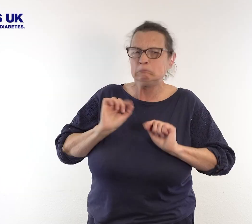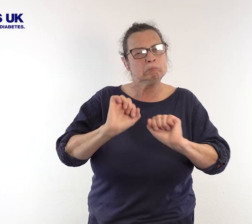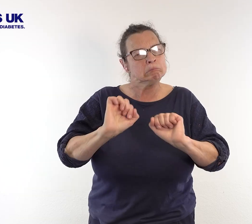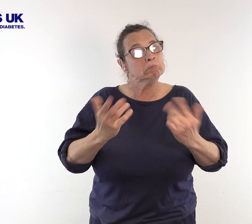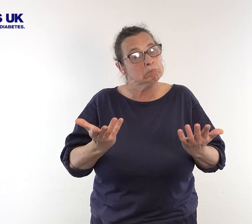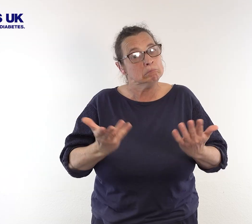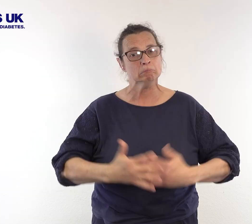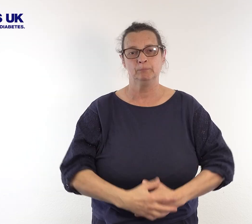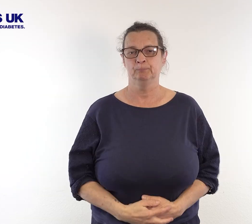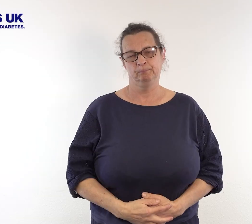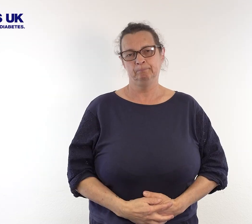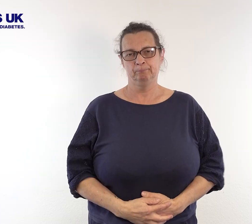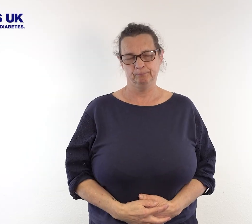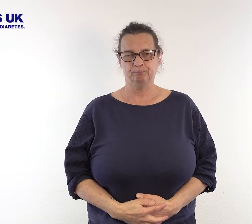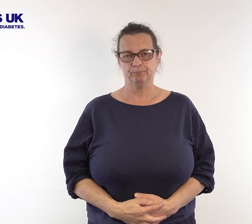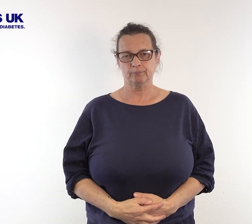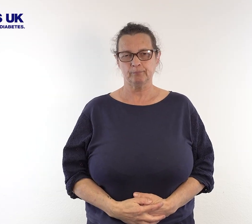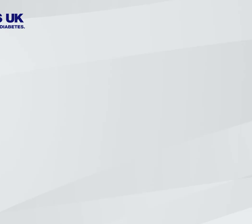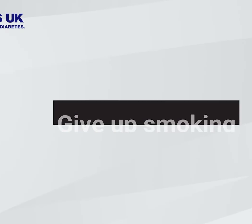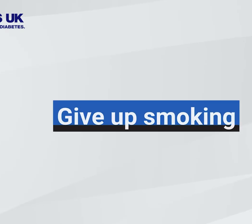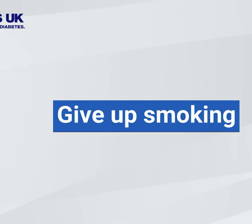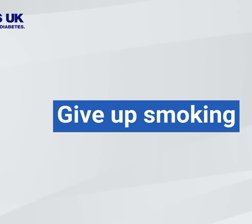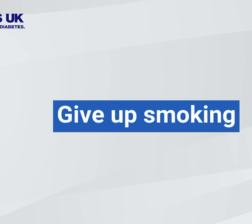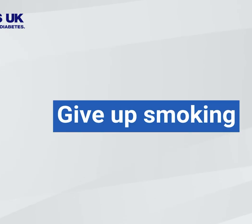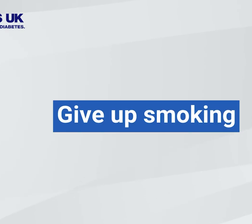nurse about ways to keep active that are right for you.